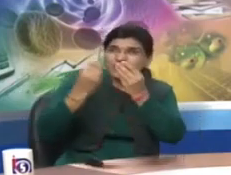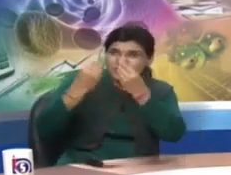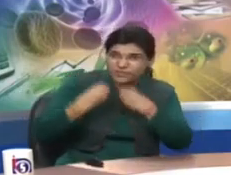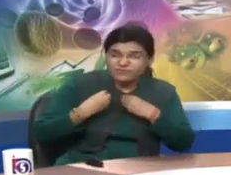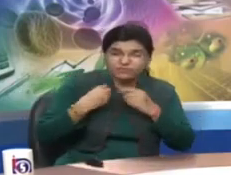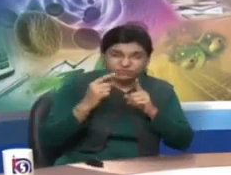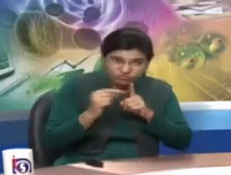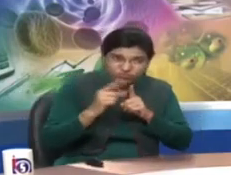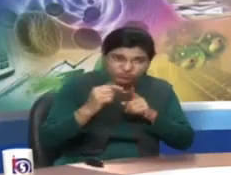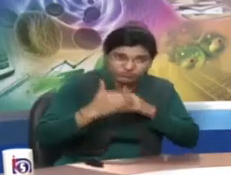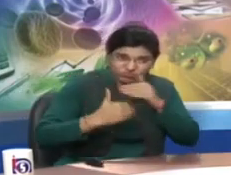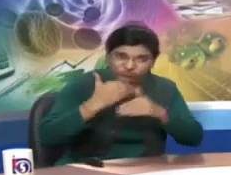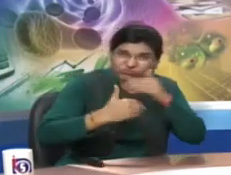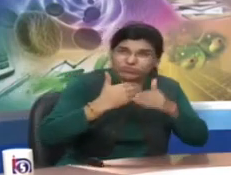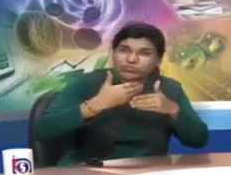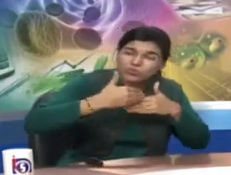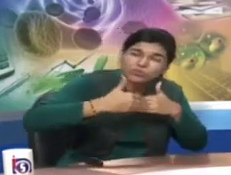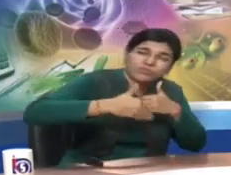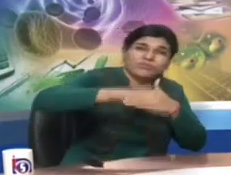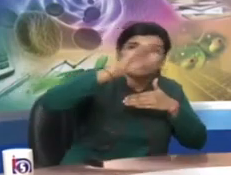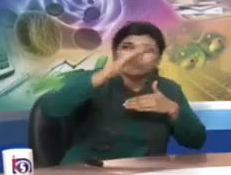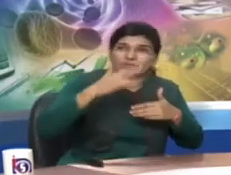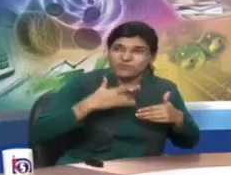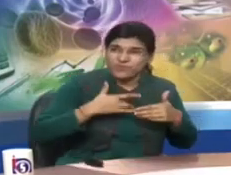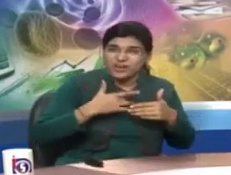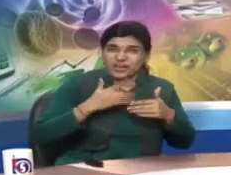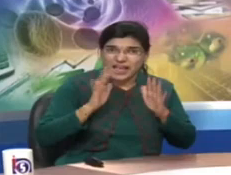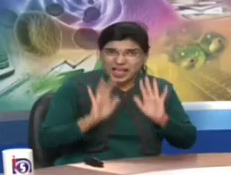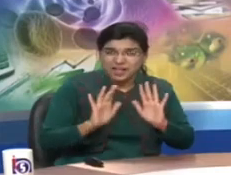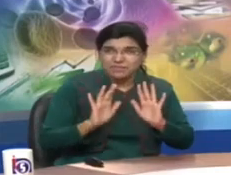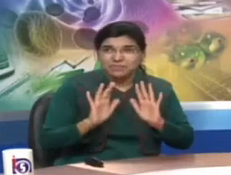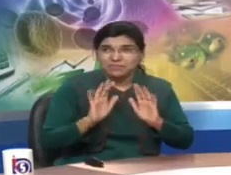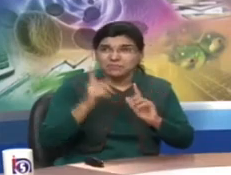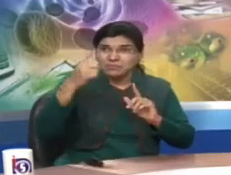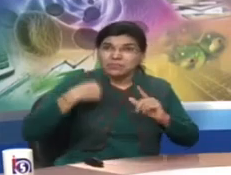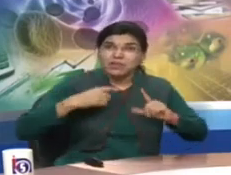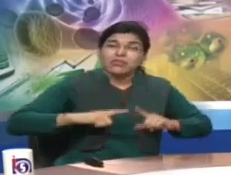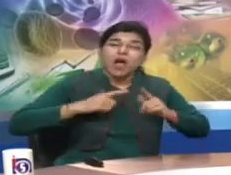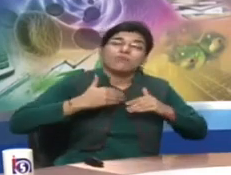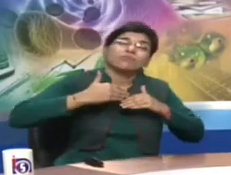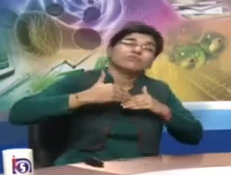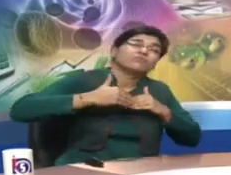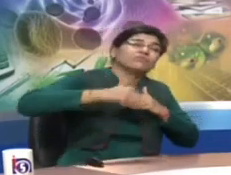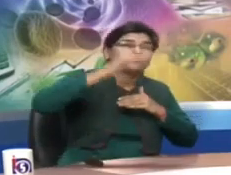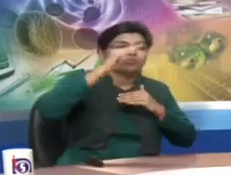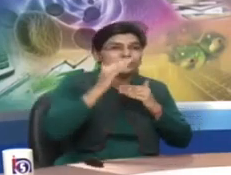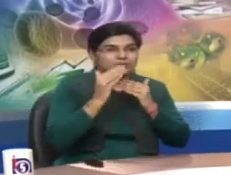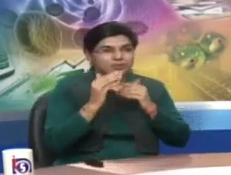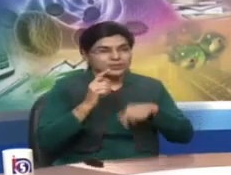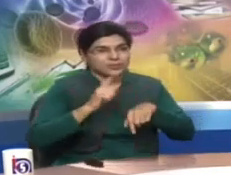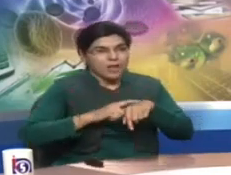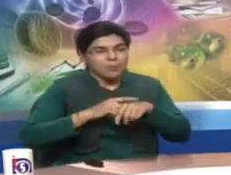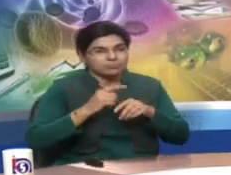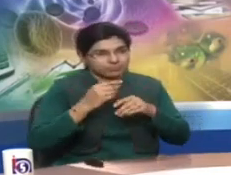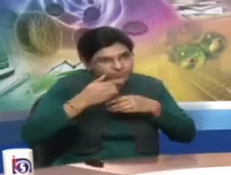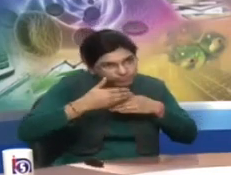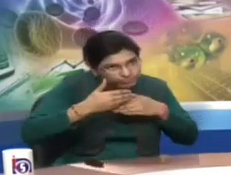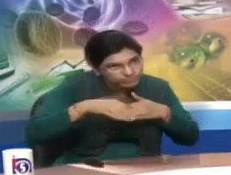Are we really living? Or is life bypassing us? Is this what our life